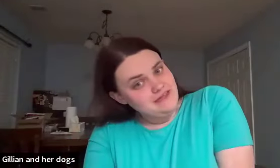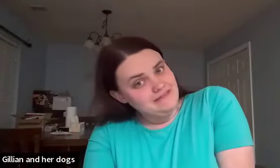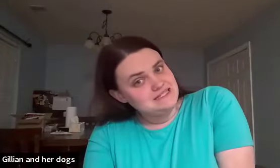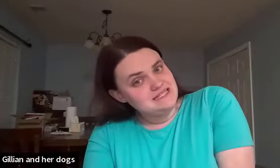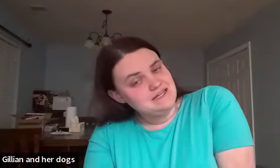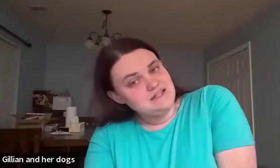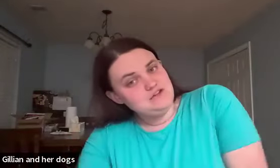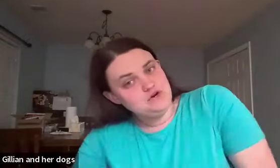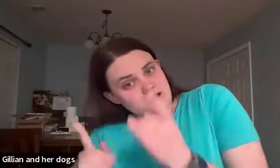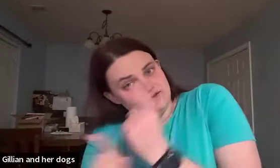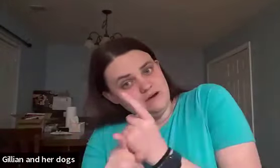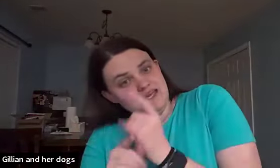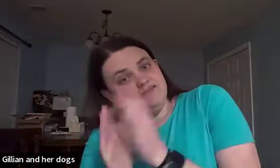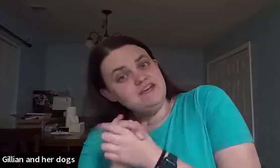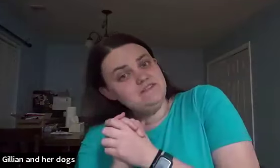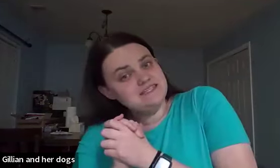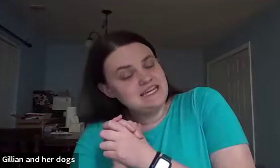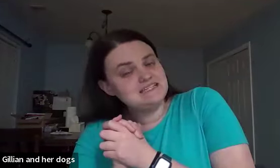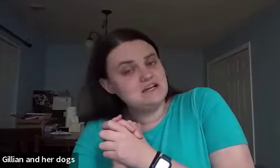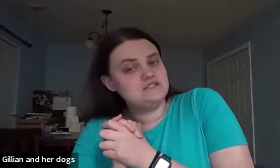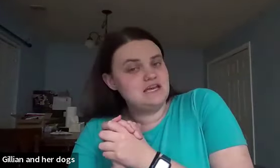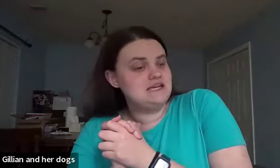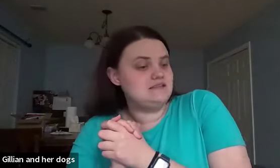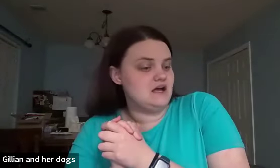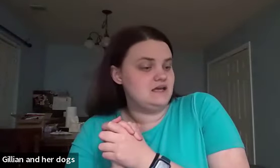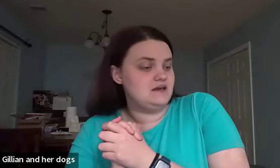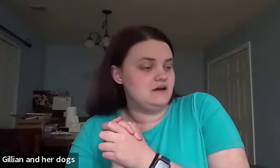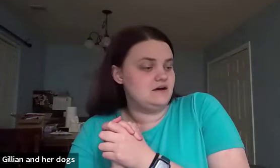everything. That's technically the correct way. Even if it's things that are saying like,